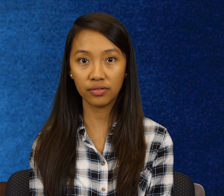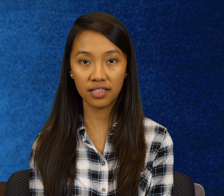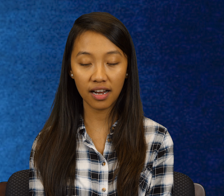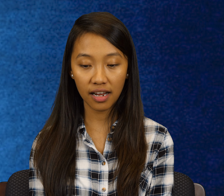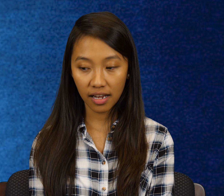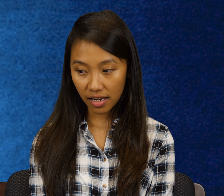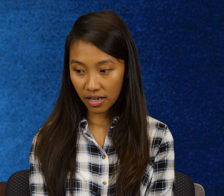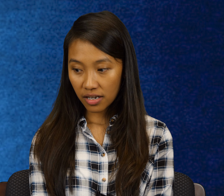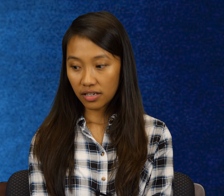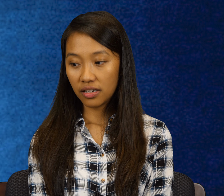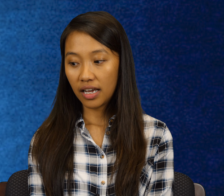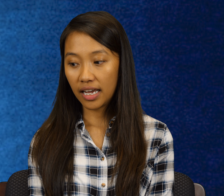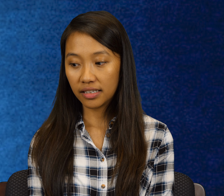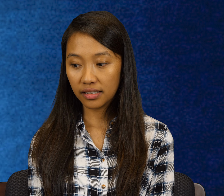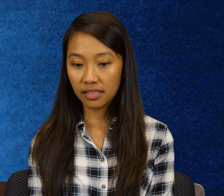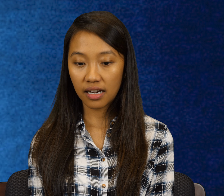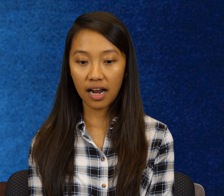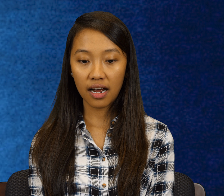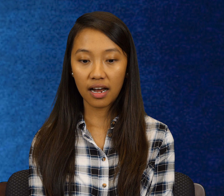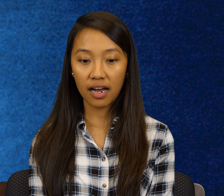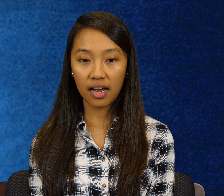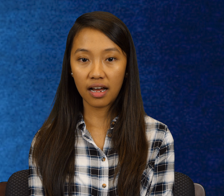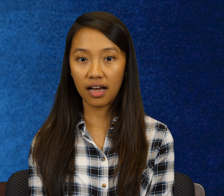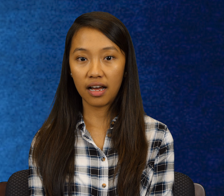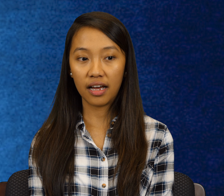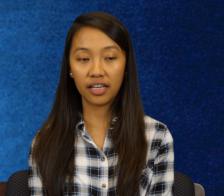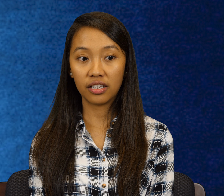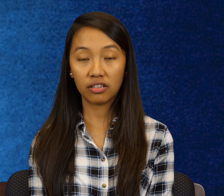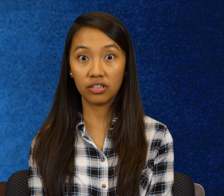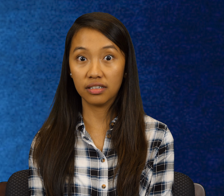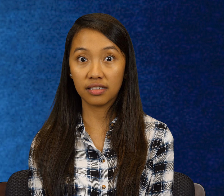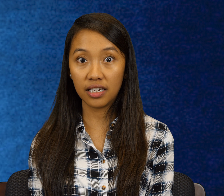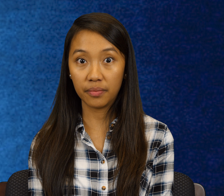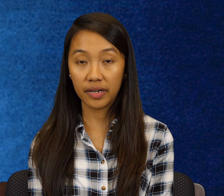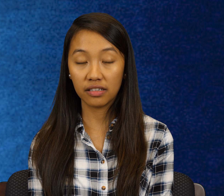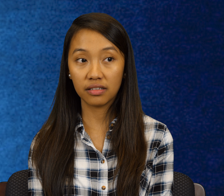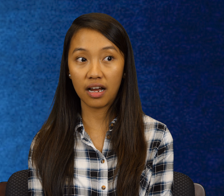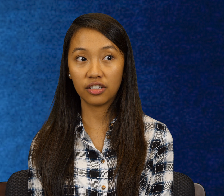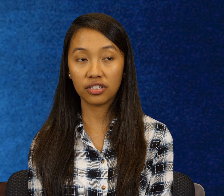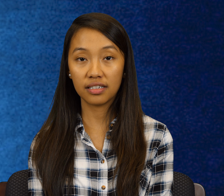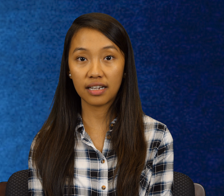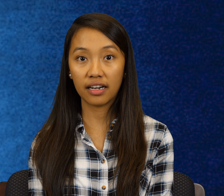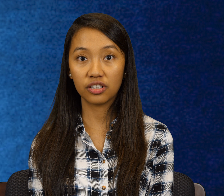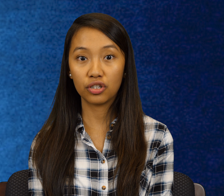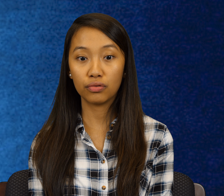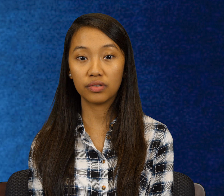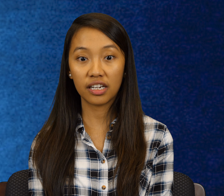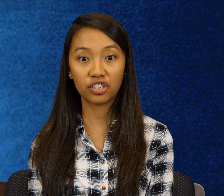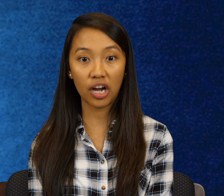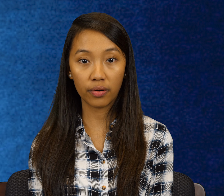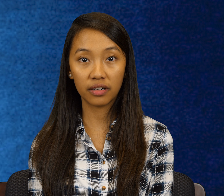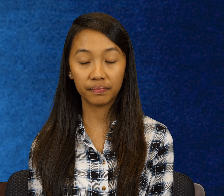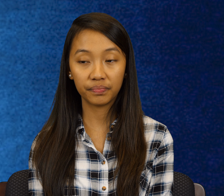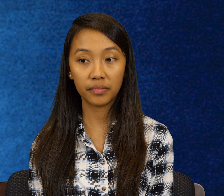gross. And I couldn't sleep, and I just decided to take a shower.